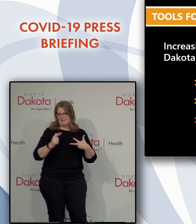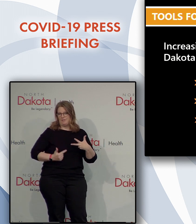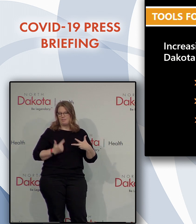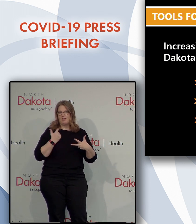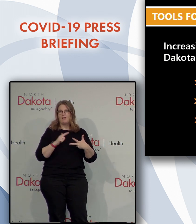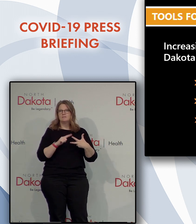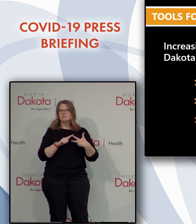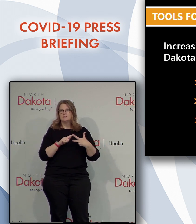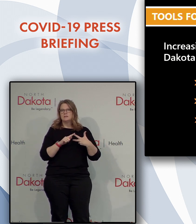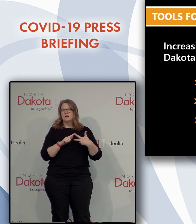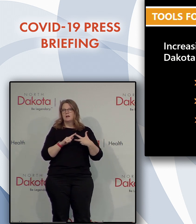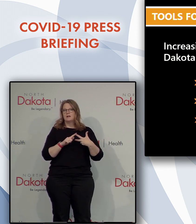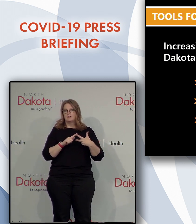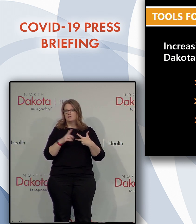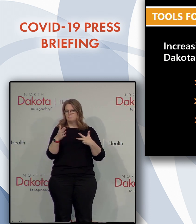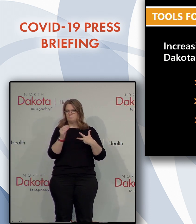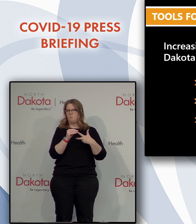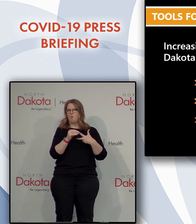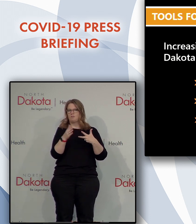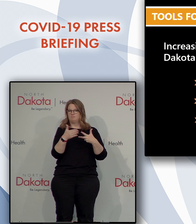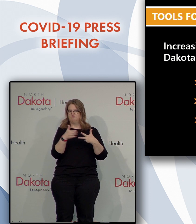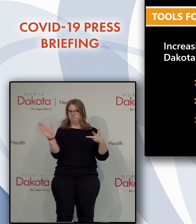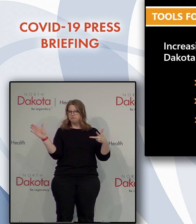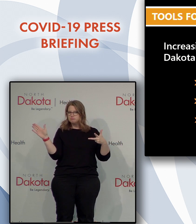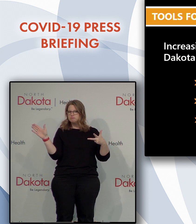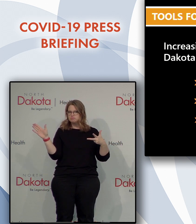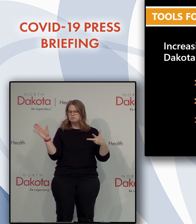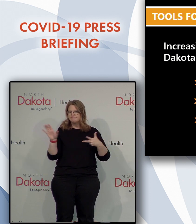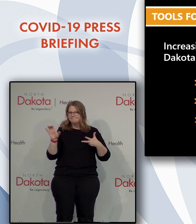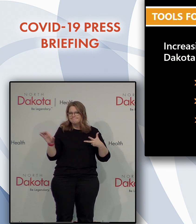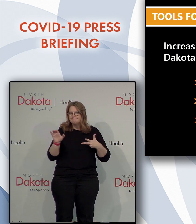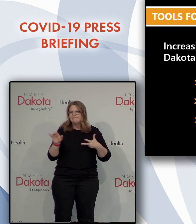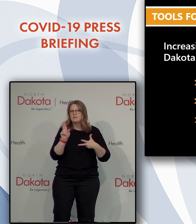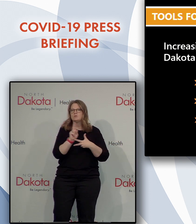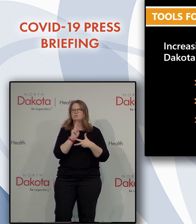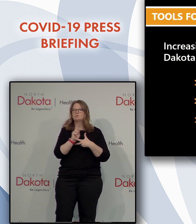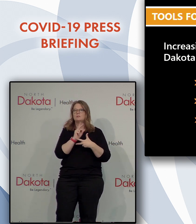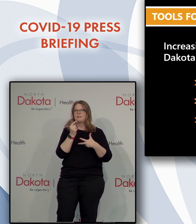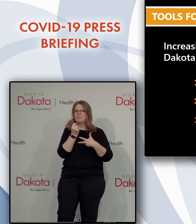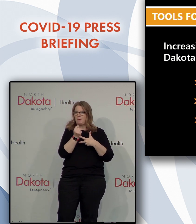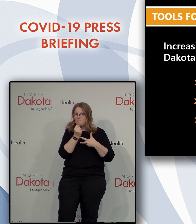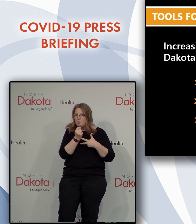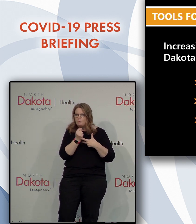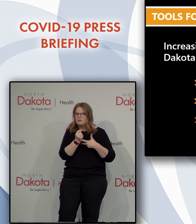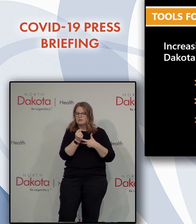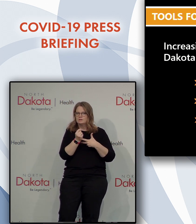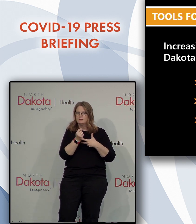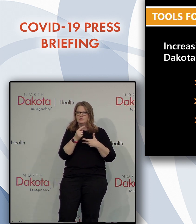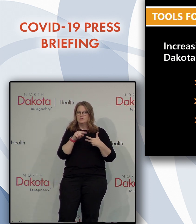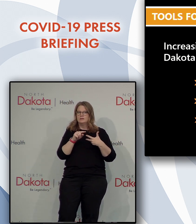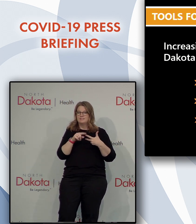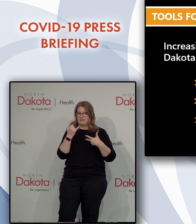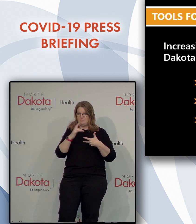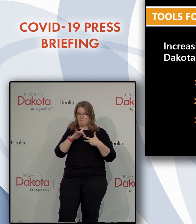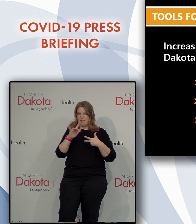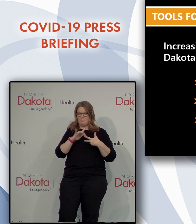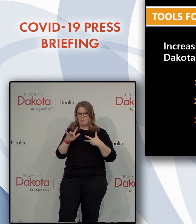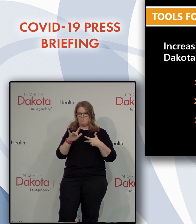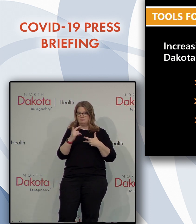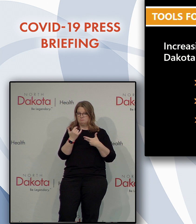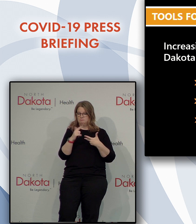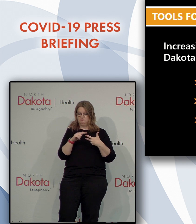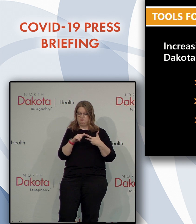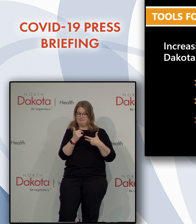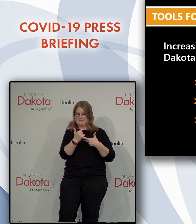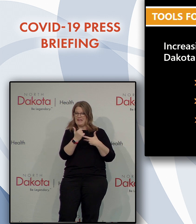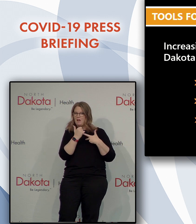a broader and more proactive use of the therapeutic solutions that are now available to help us